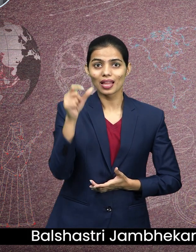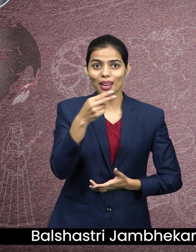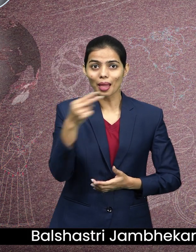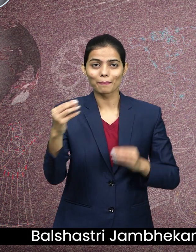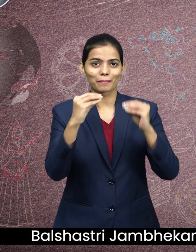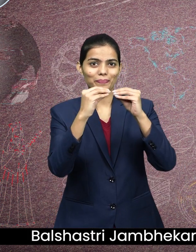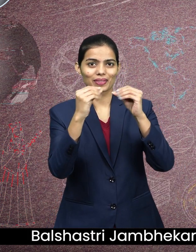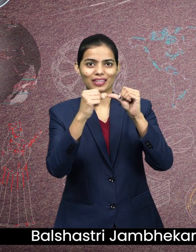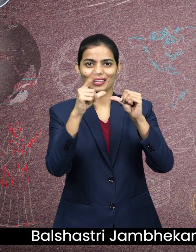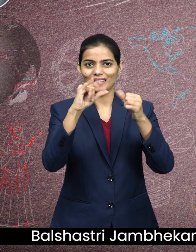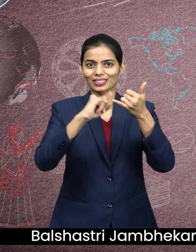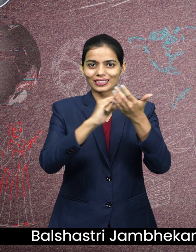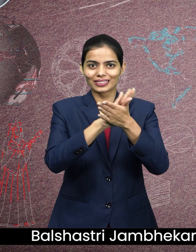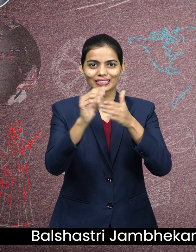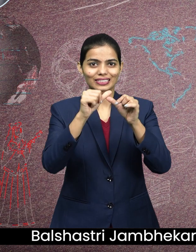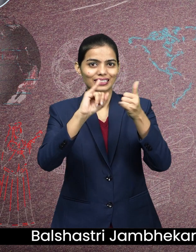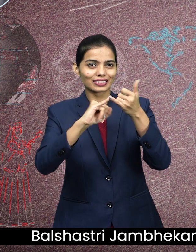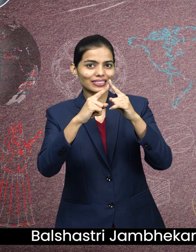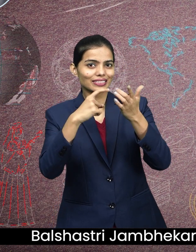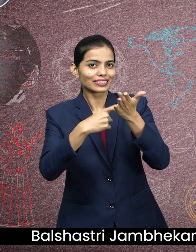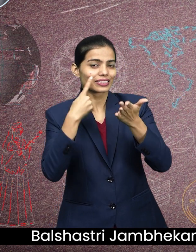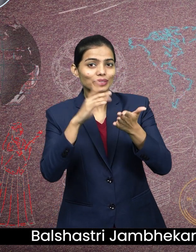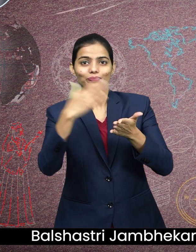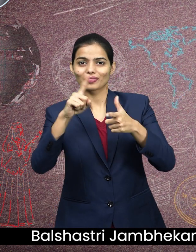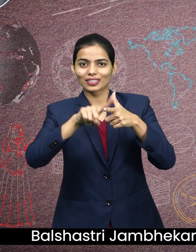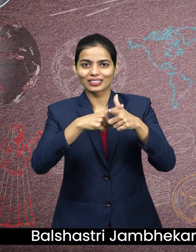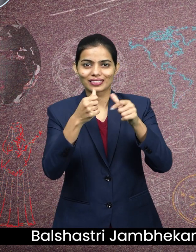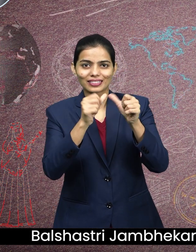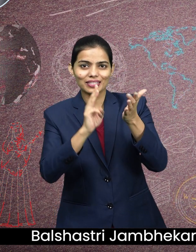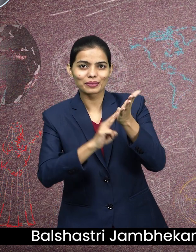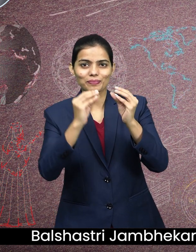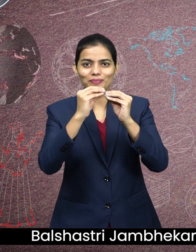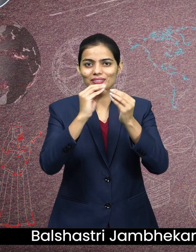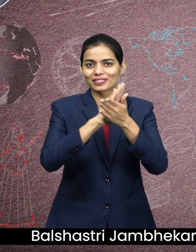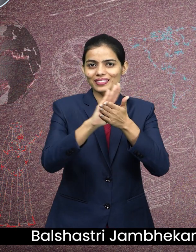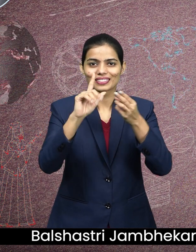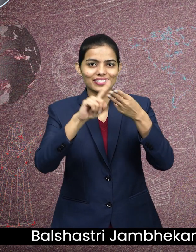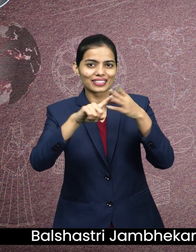Bal Sastri Jambekar served as the editor of Darpan.